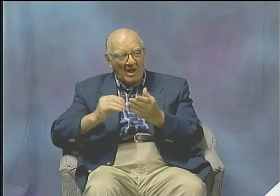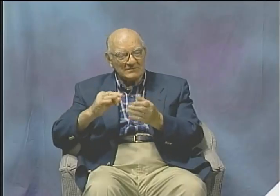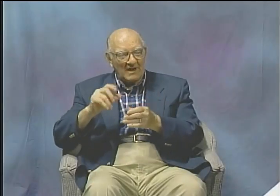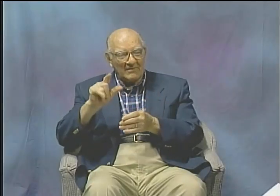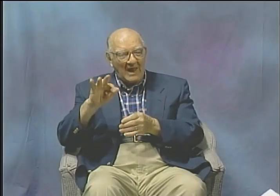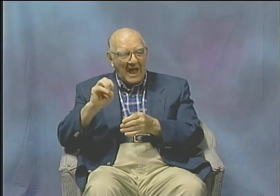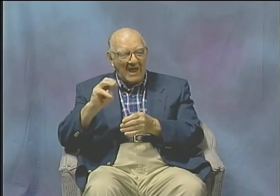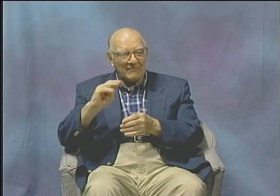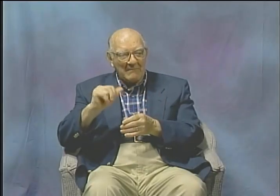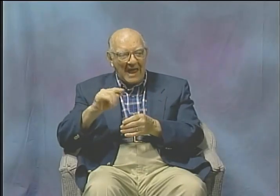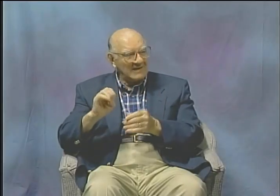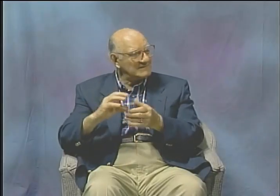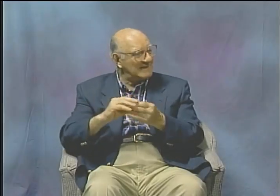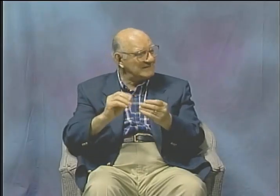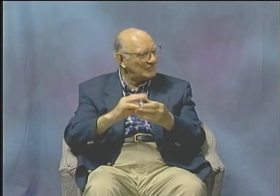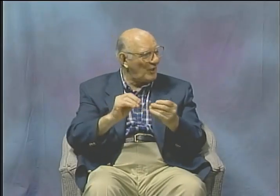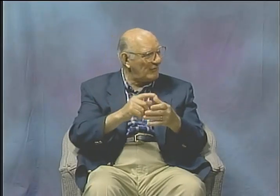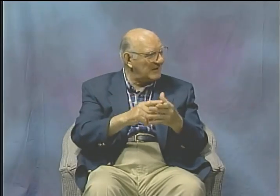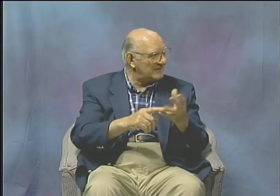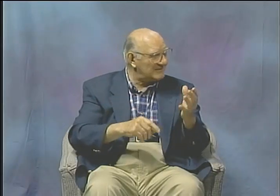of the Life magazine story.